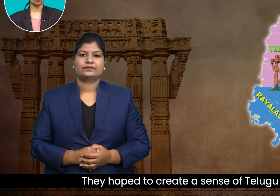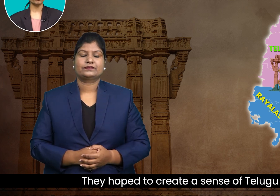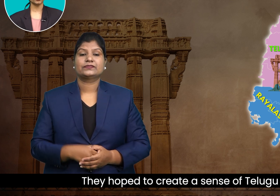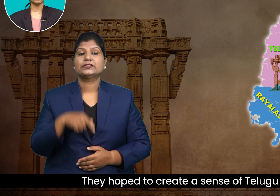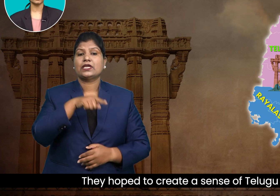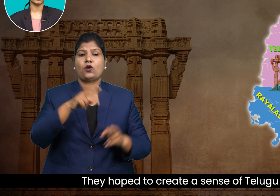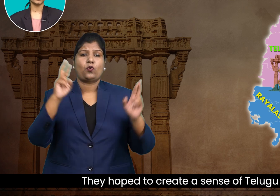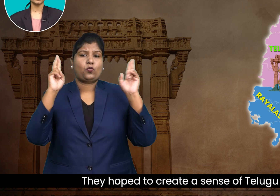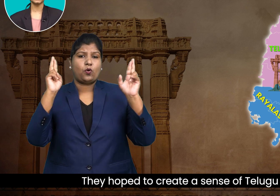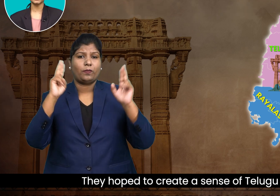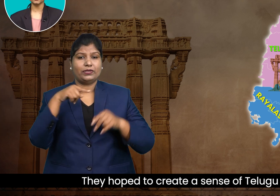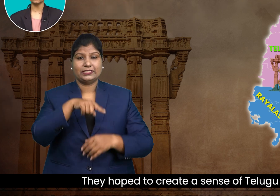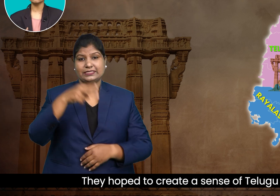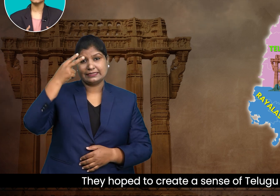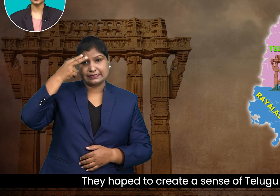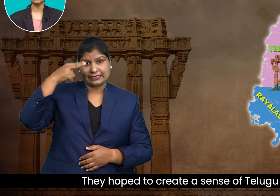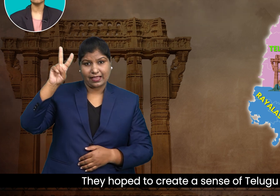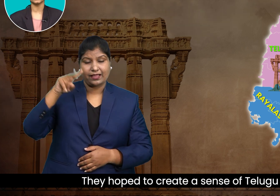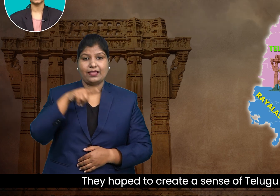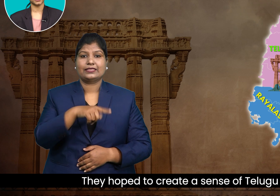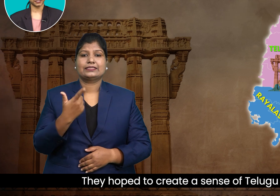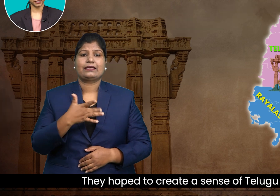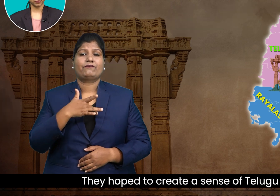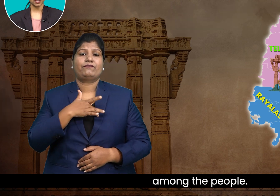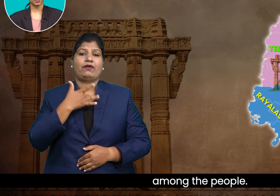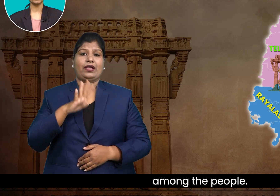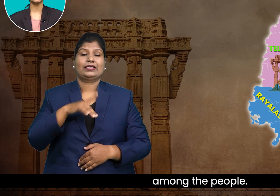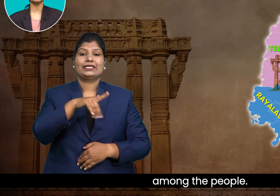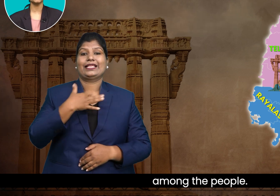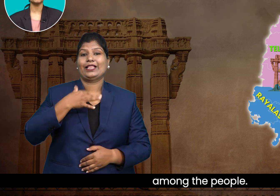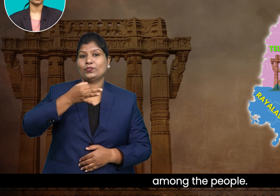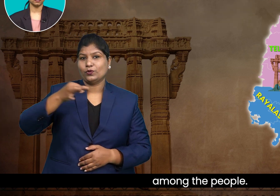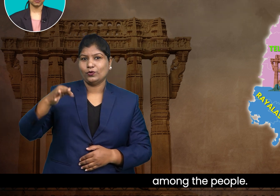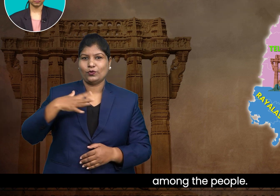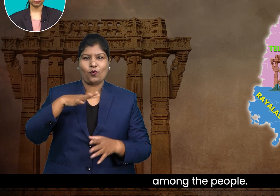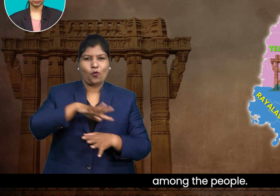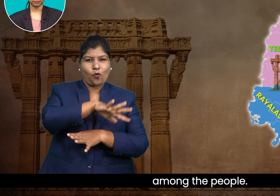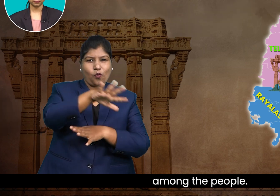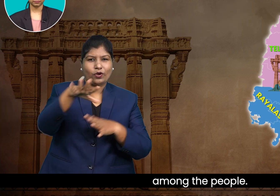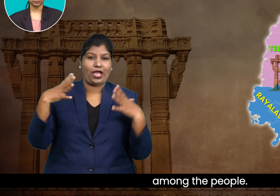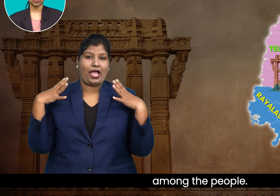They hoped to create a sense of Telugu identity among the people.